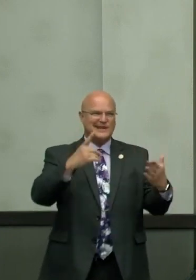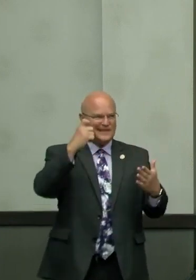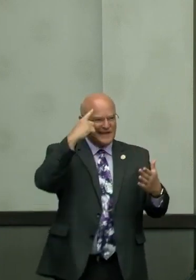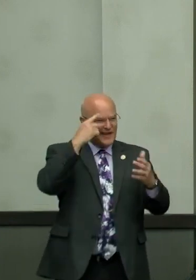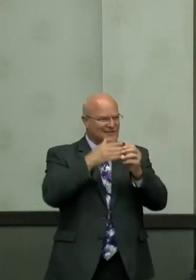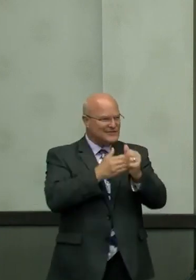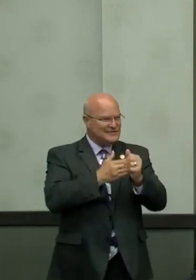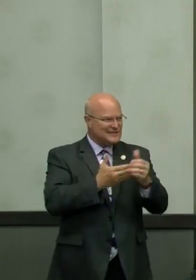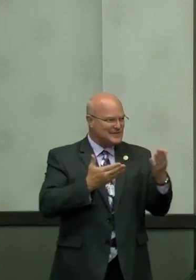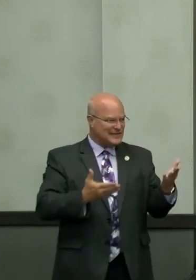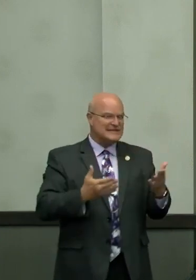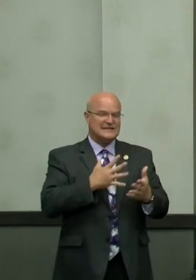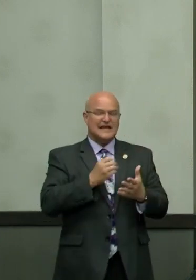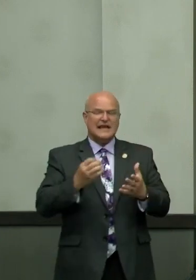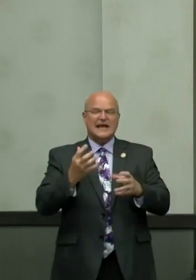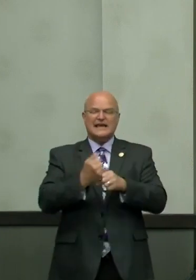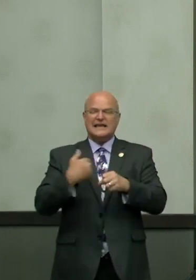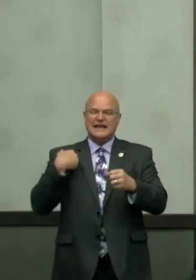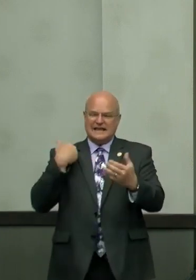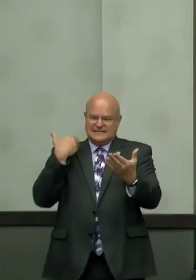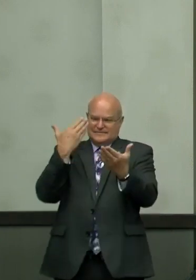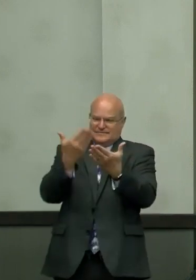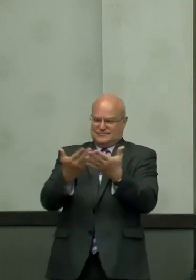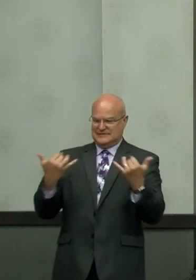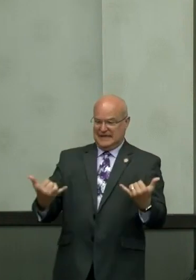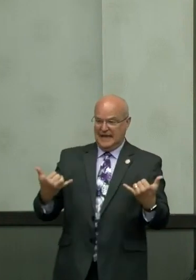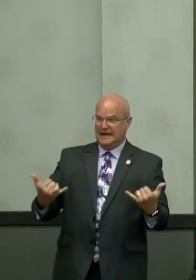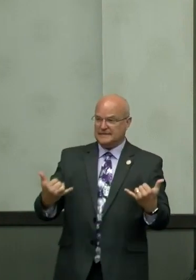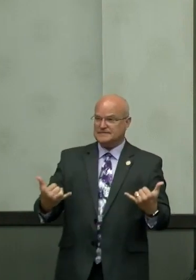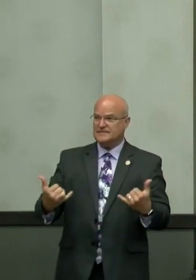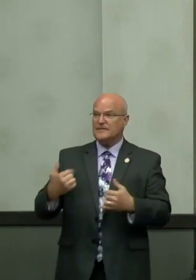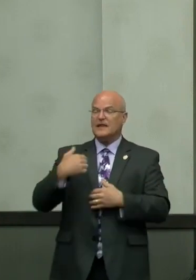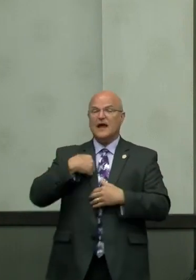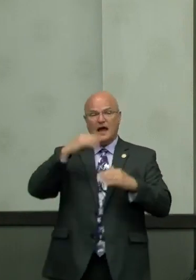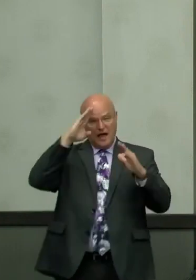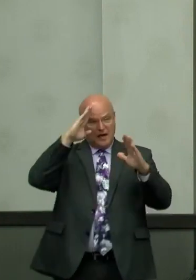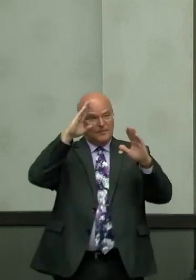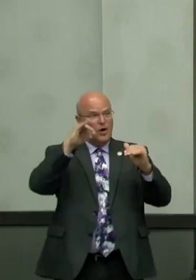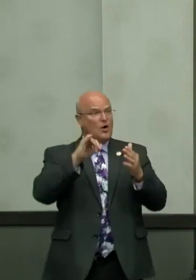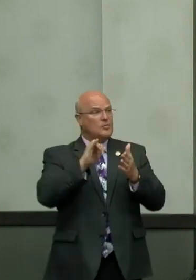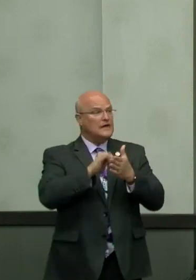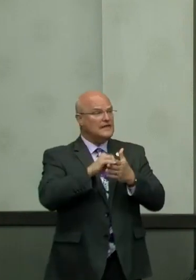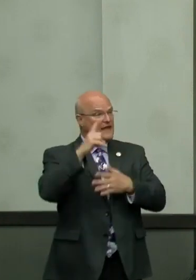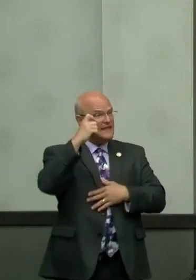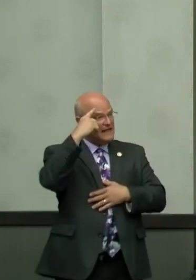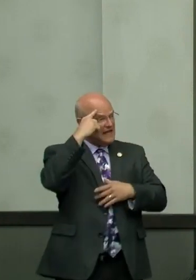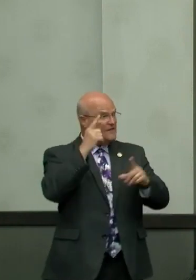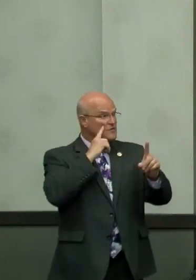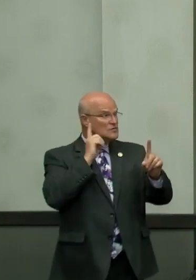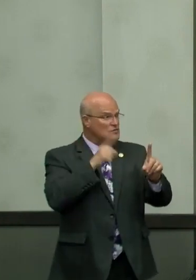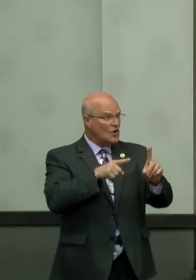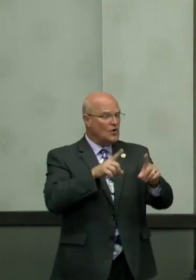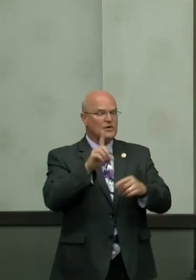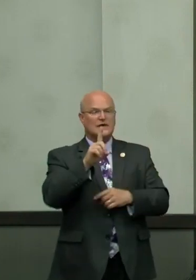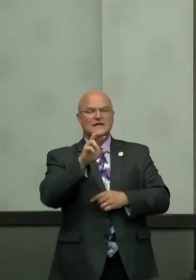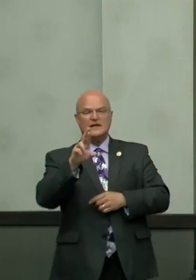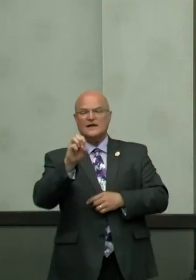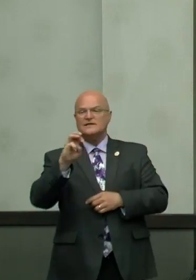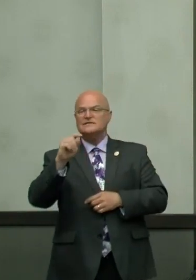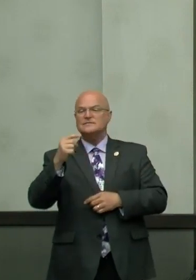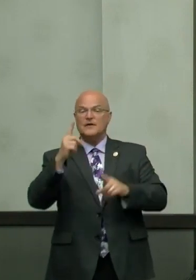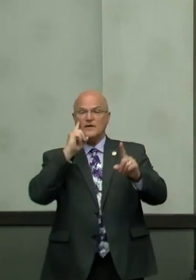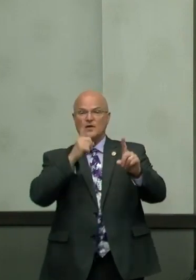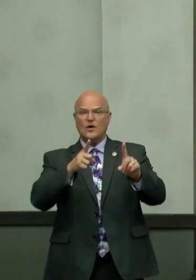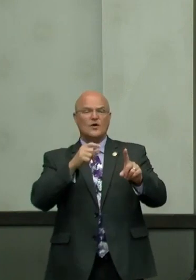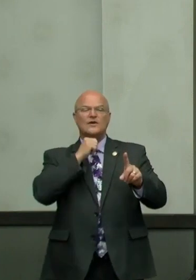governor's leadership in getting us where we're at today. I'm hoping that in the governor's goal and Dr. Smith's goal that we'll